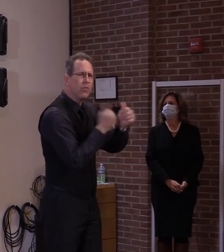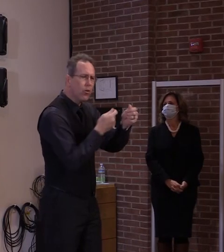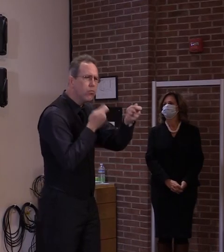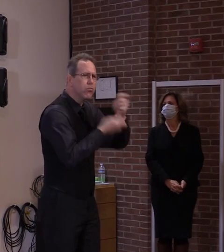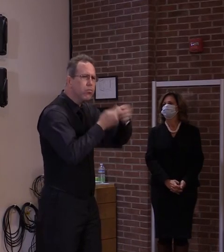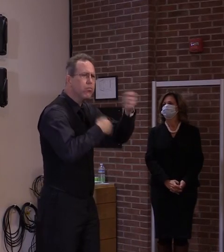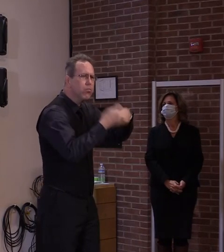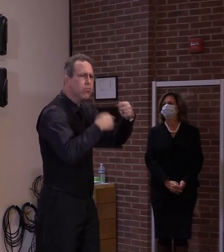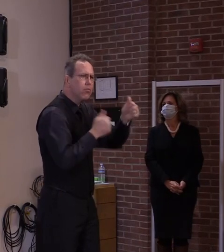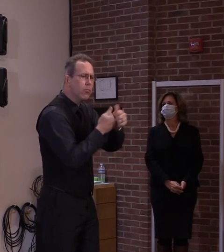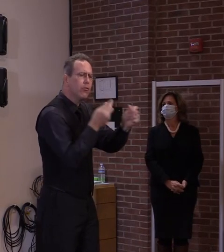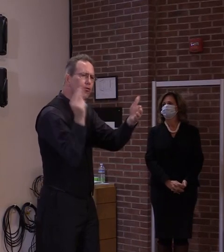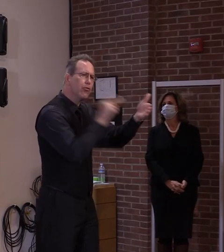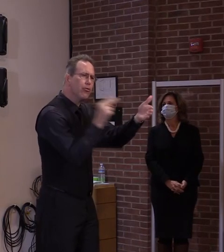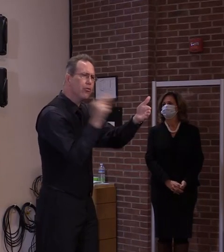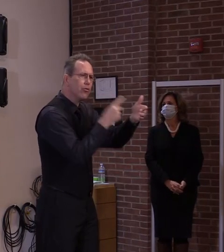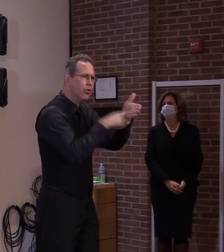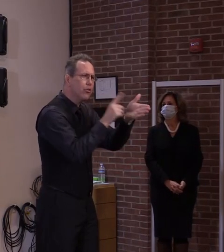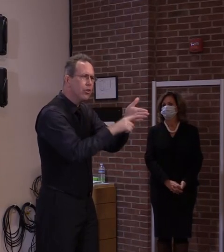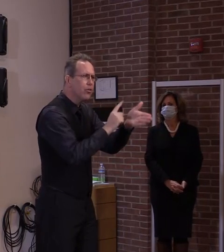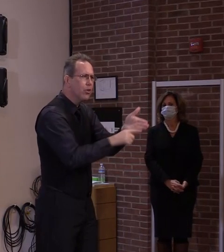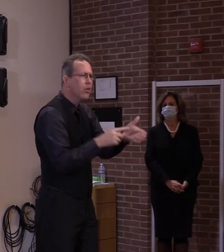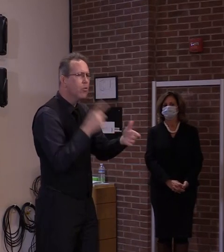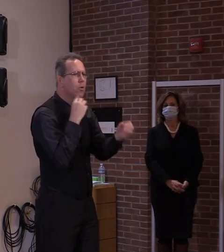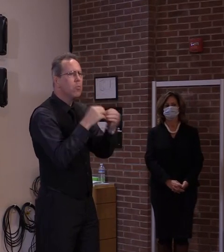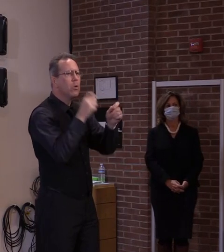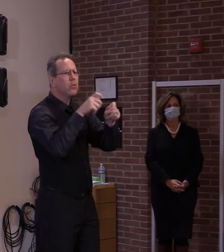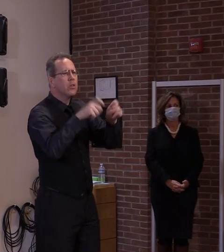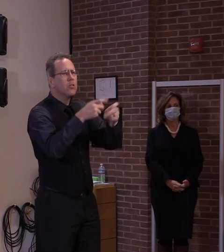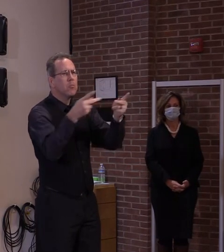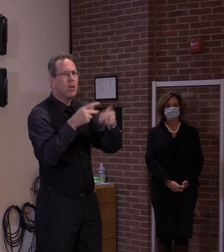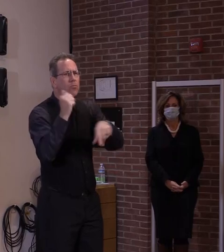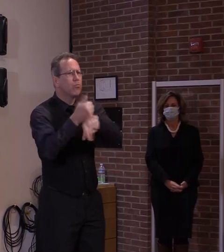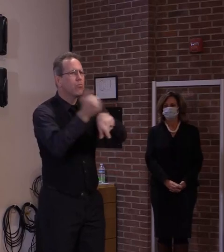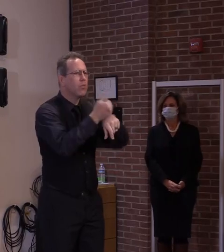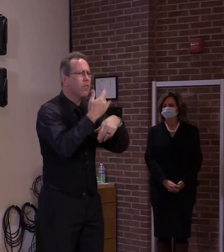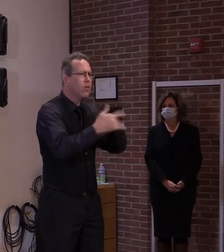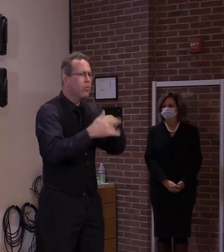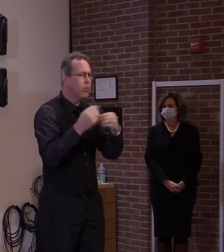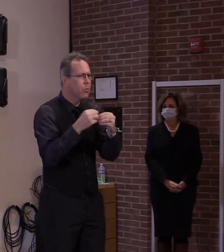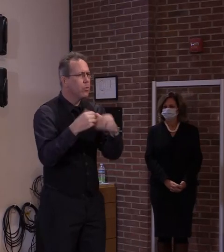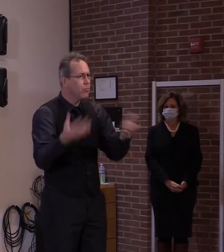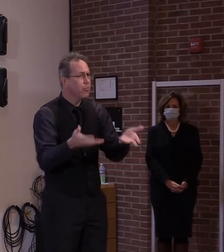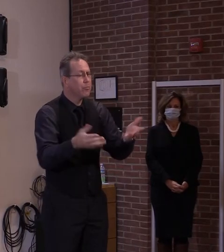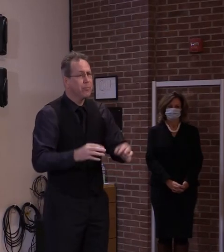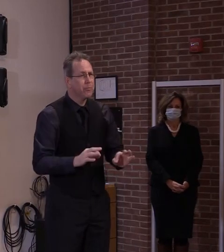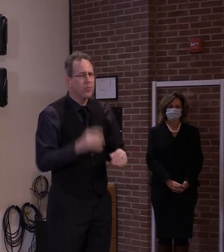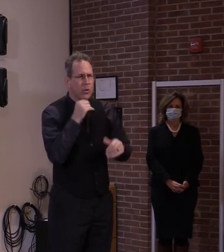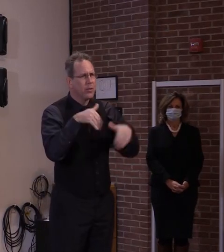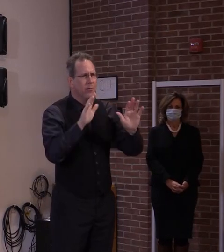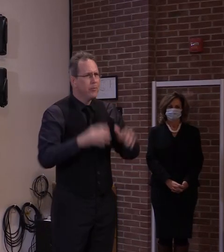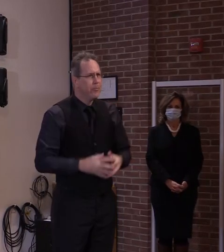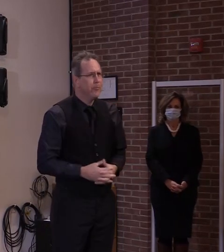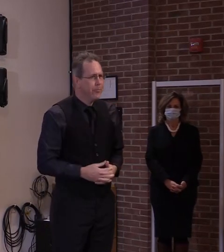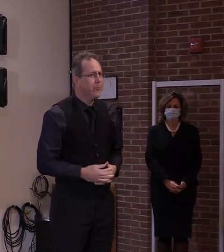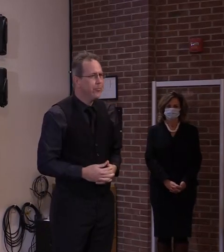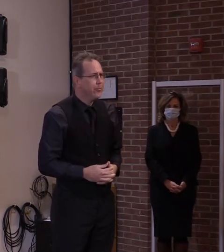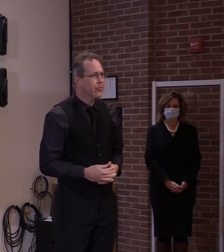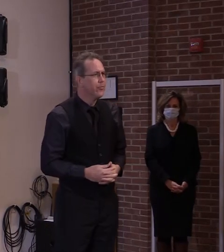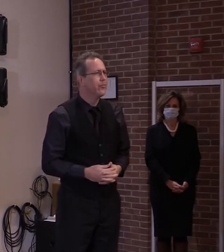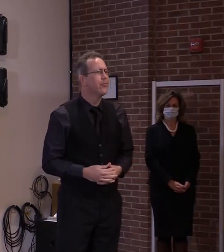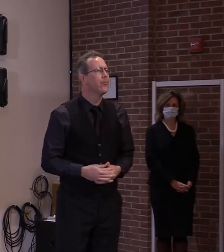testing sites. Thanks. Michael Doherty, Vermont